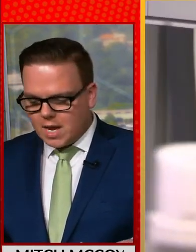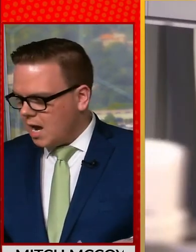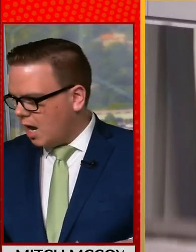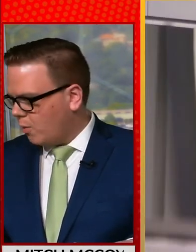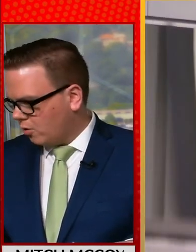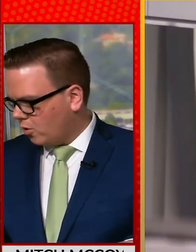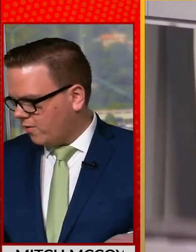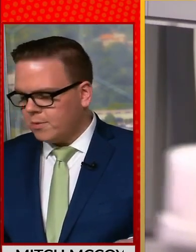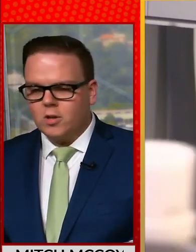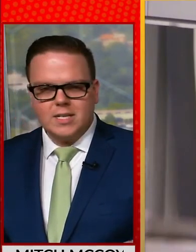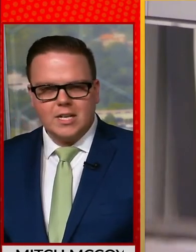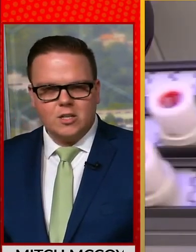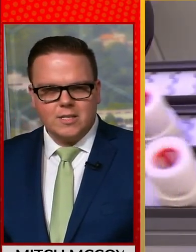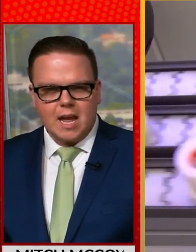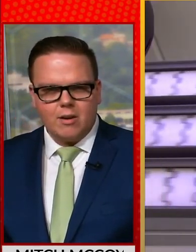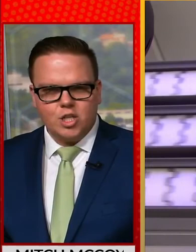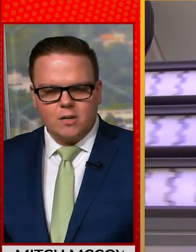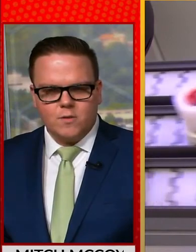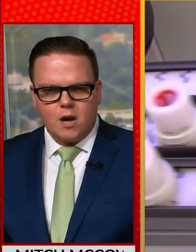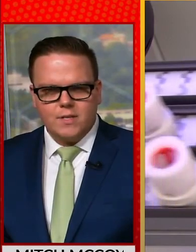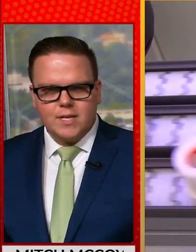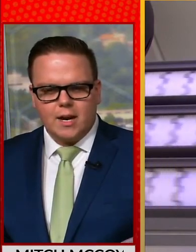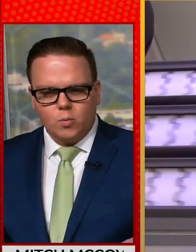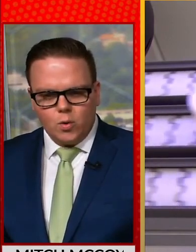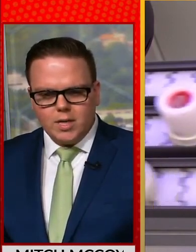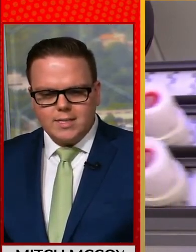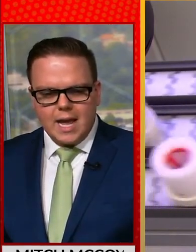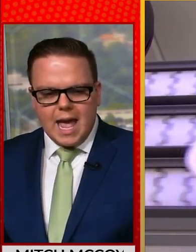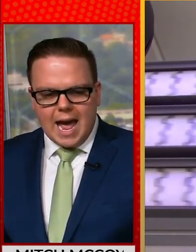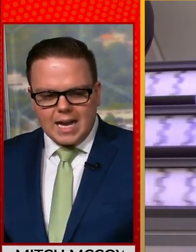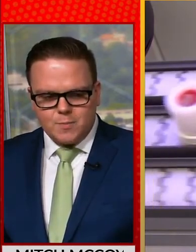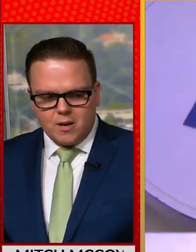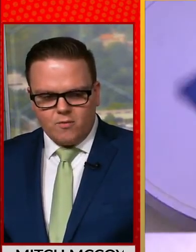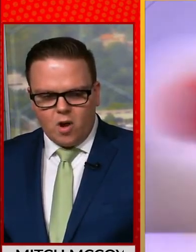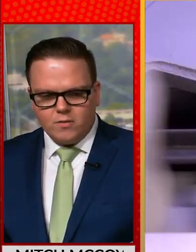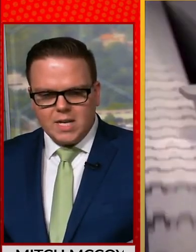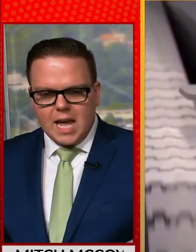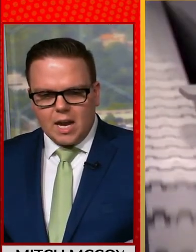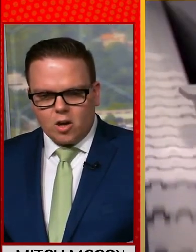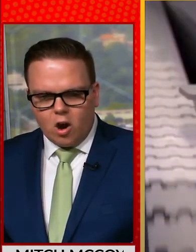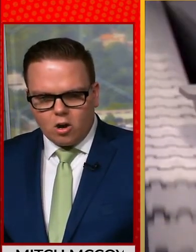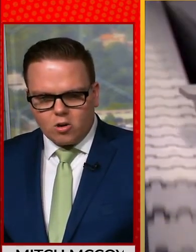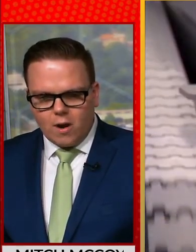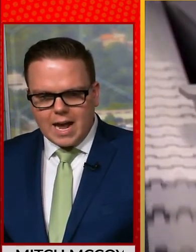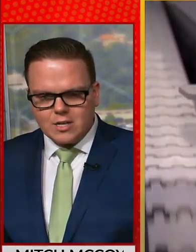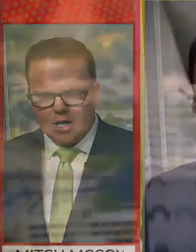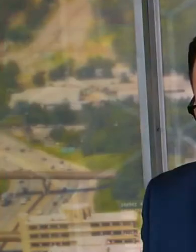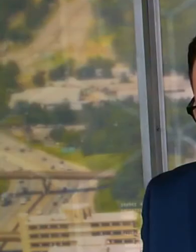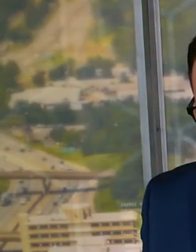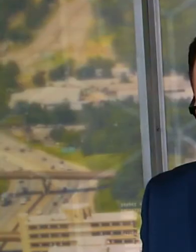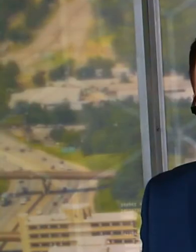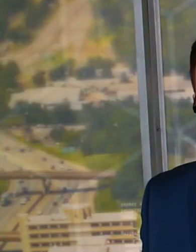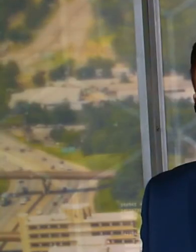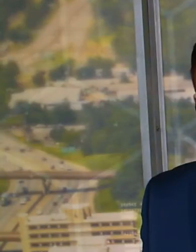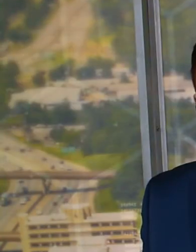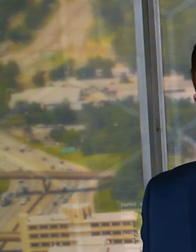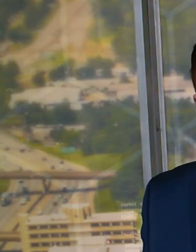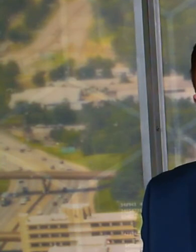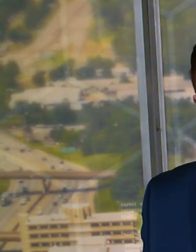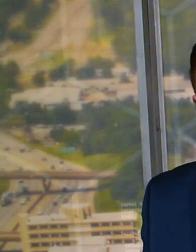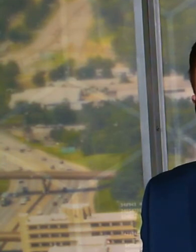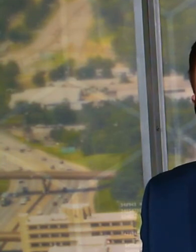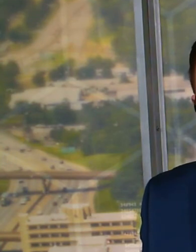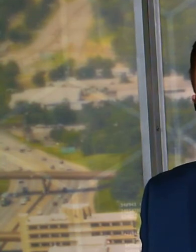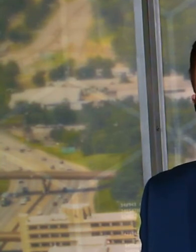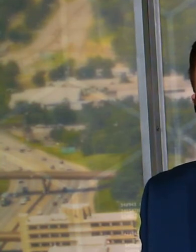news. We are learning from the Los Angeles County Sheriff's Office, Tiger Woods has been involved in a car crash. We're learning that just